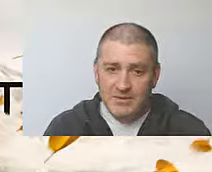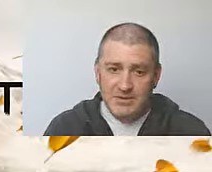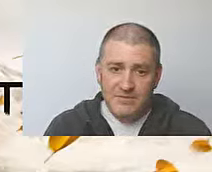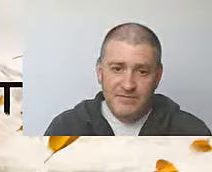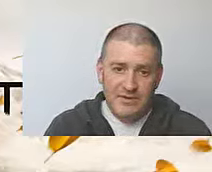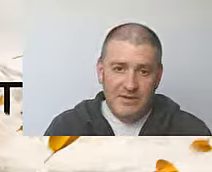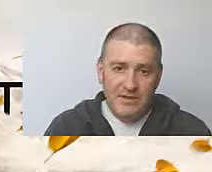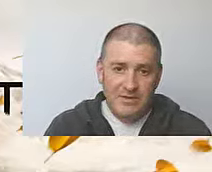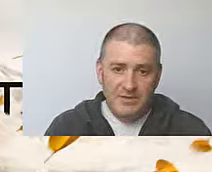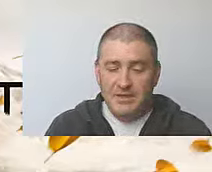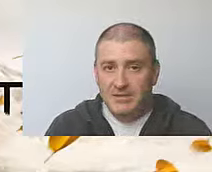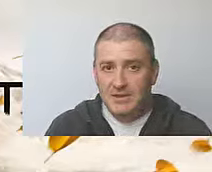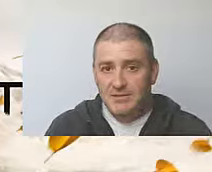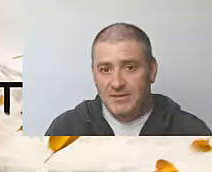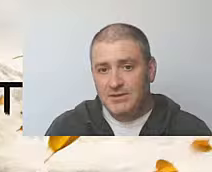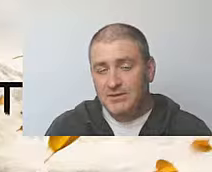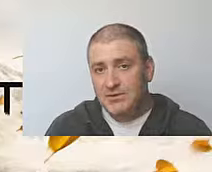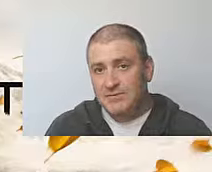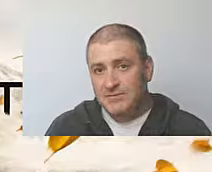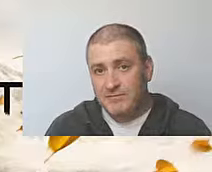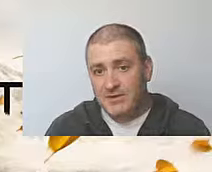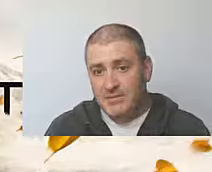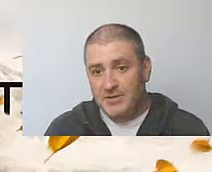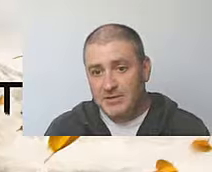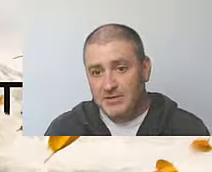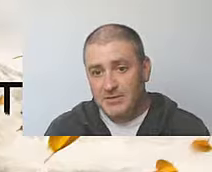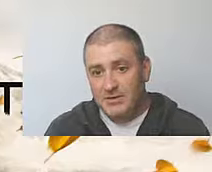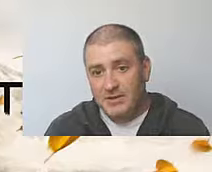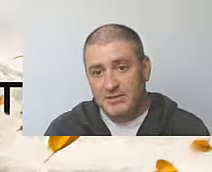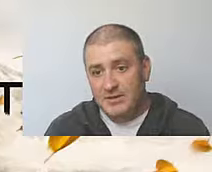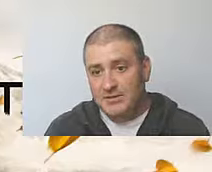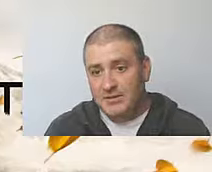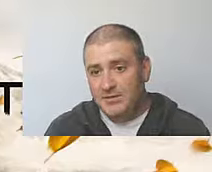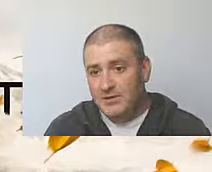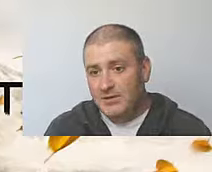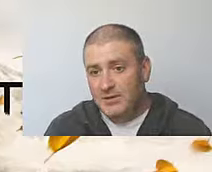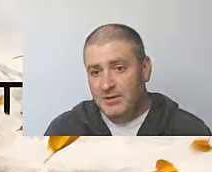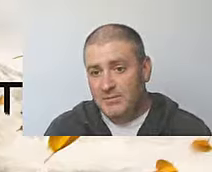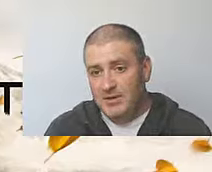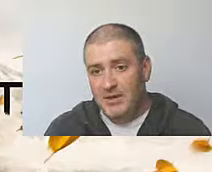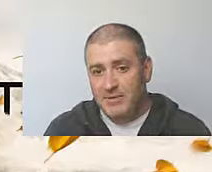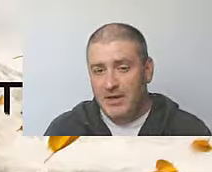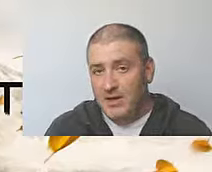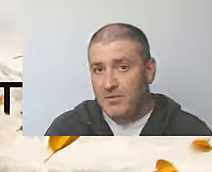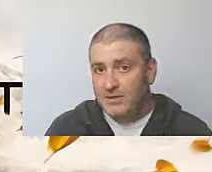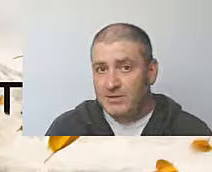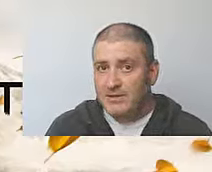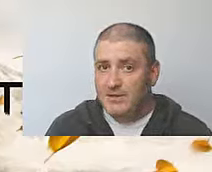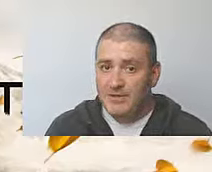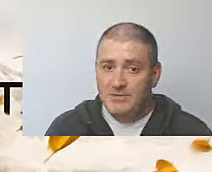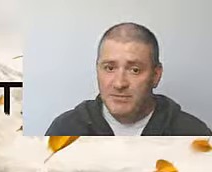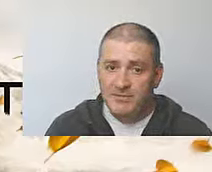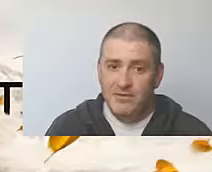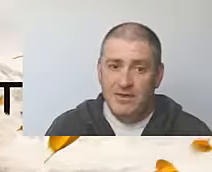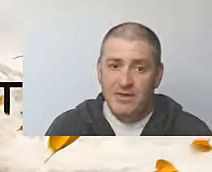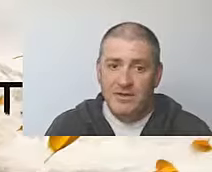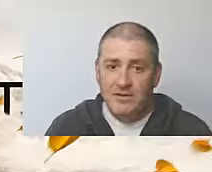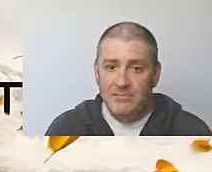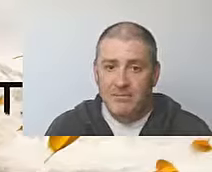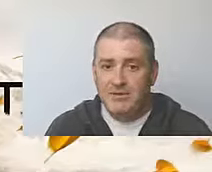And a bunch of Nintendo exclusives and first parties doing nice things too. Kirby Air Riders, like I mentioned